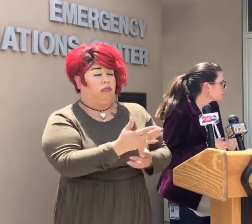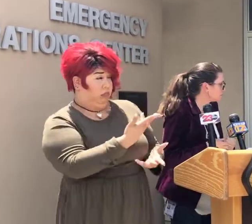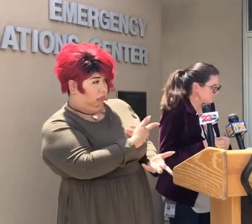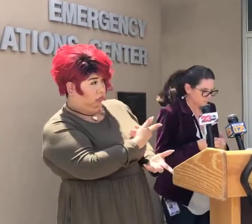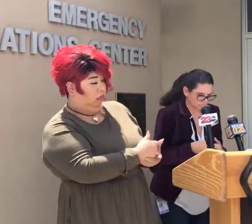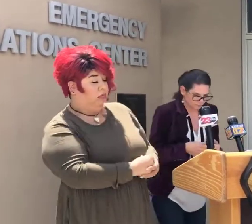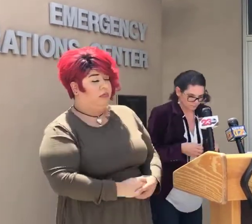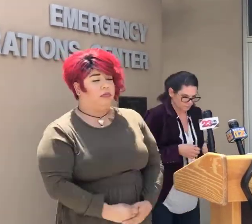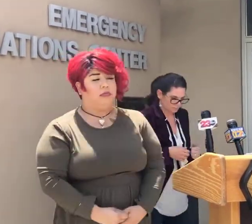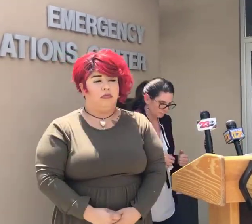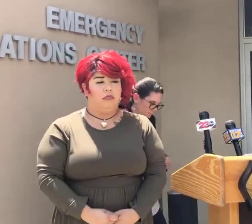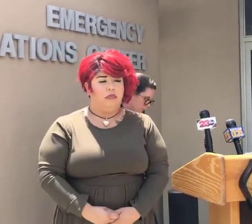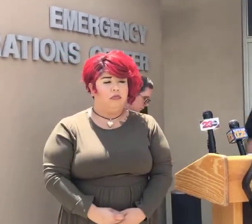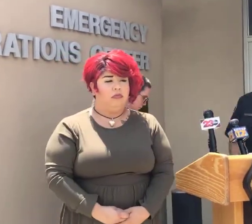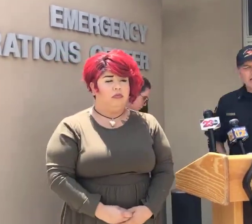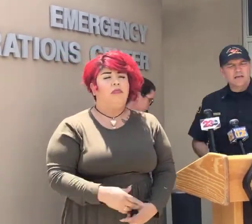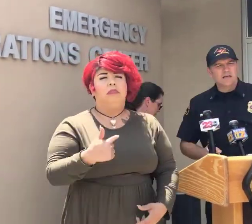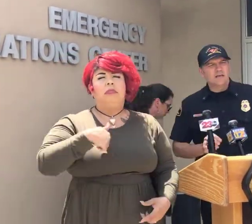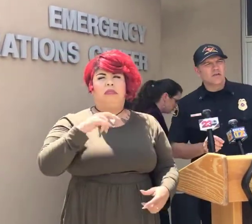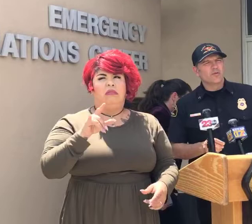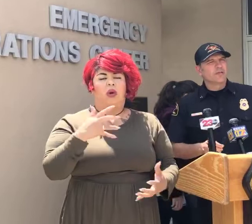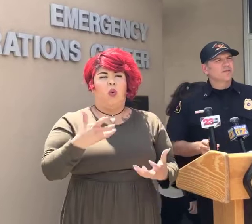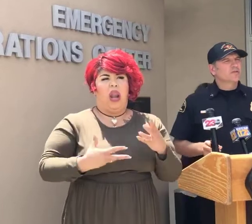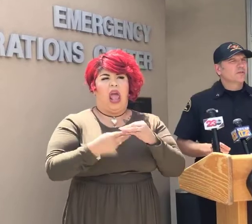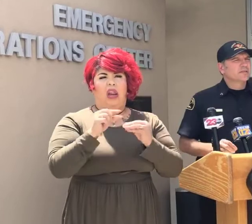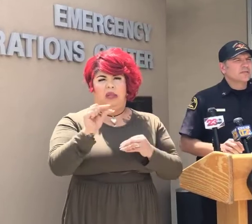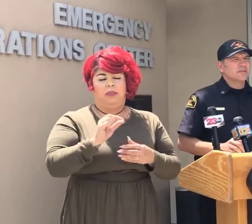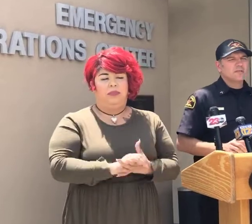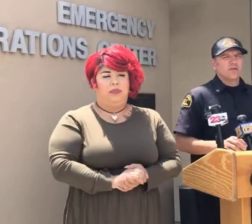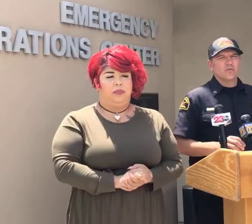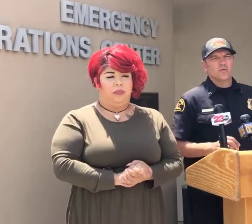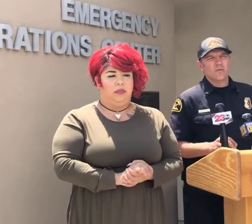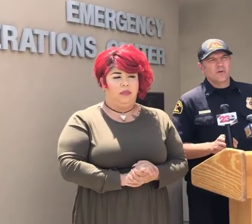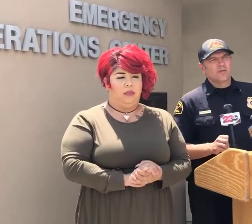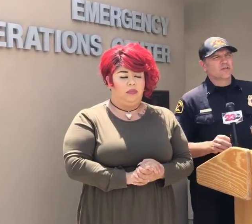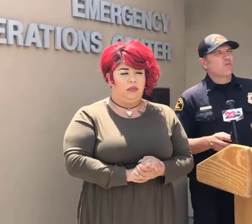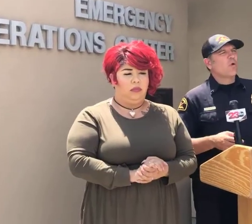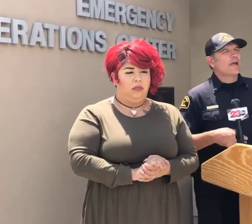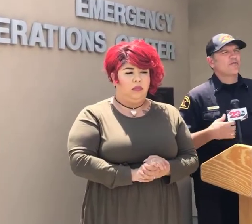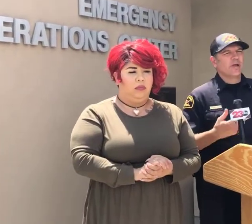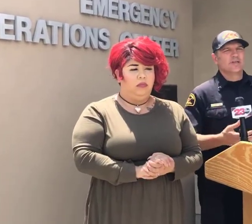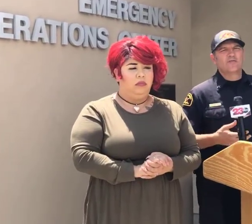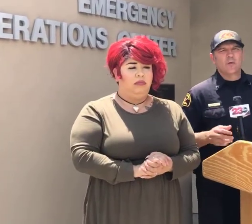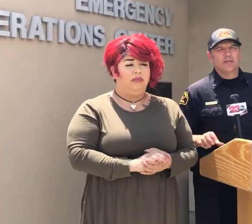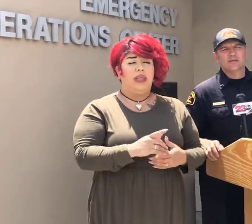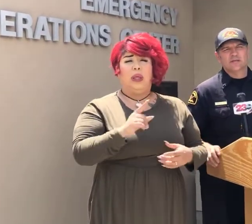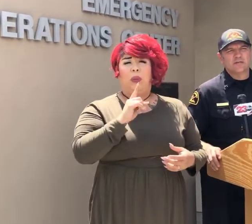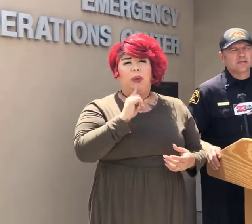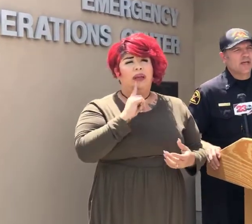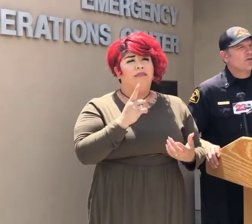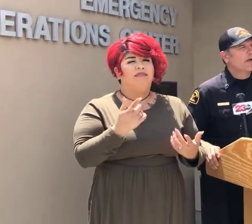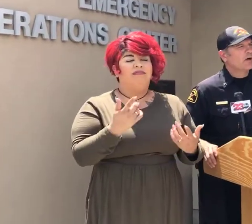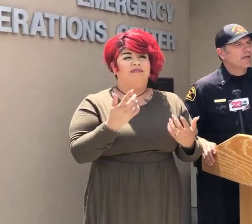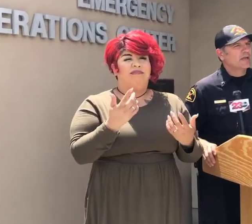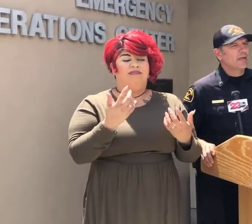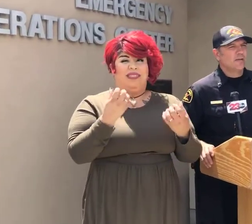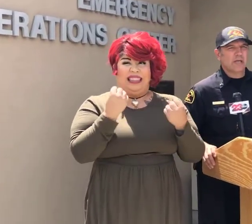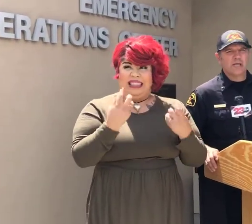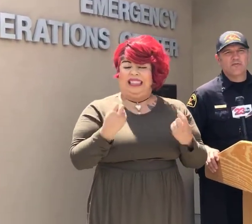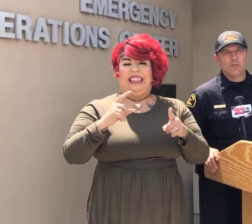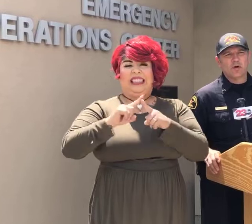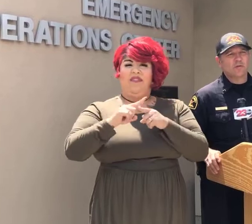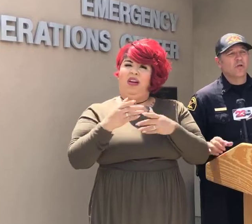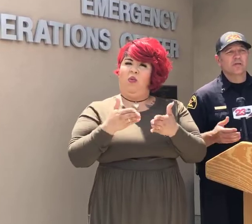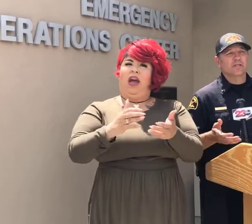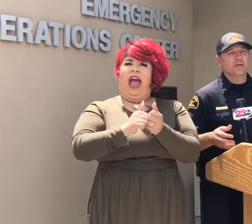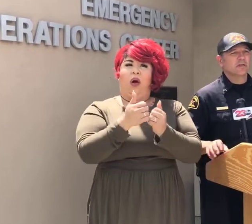to? Just want to add a little bit to this is, you know, there's a wide range of ways to help out, and